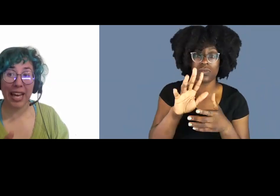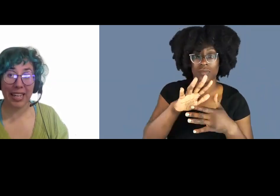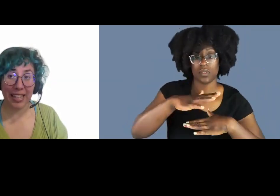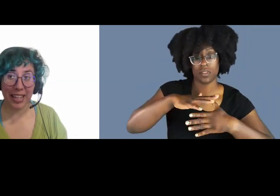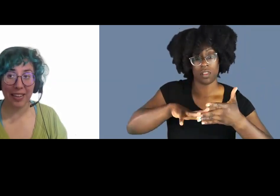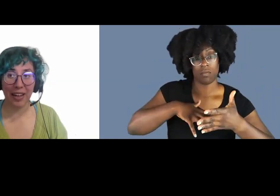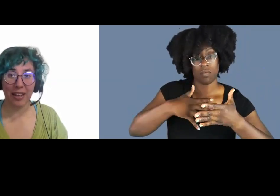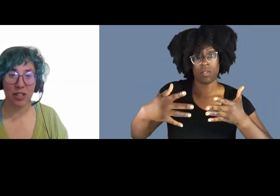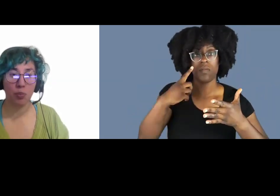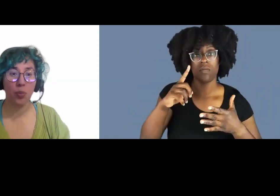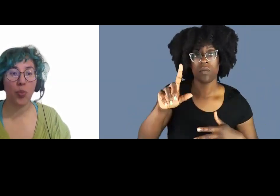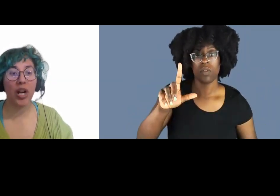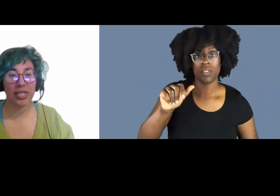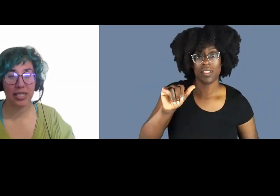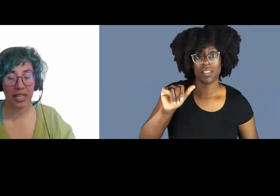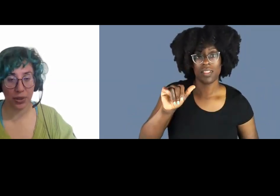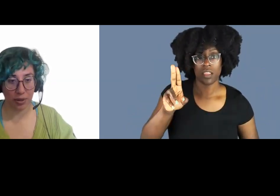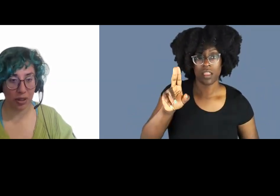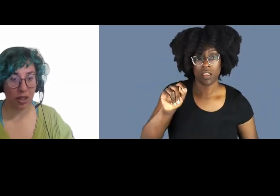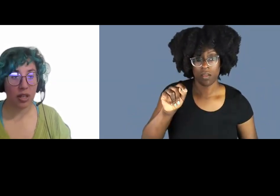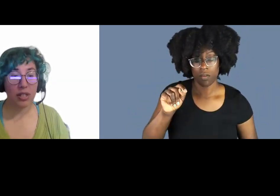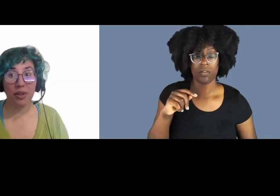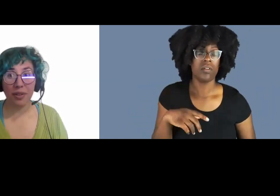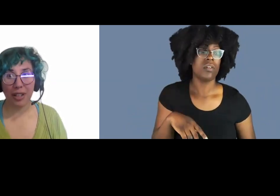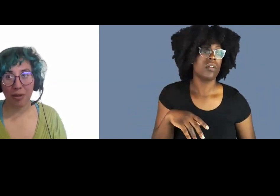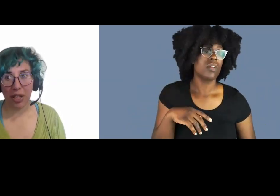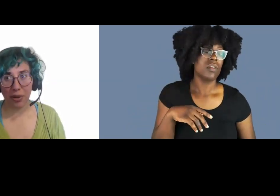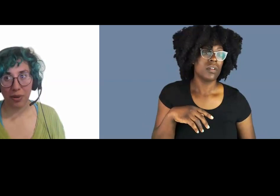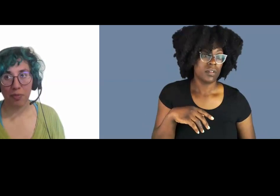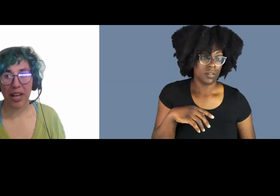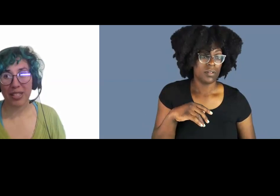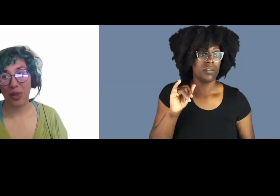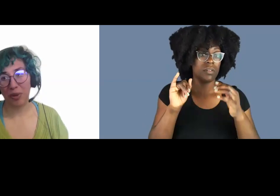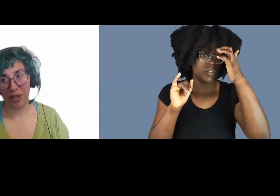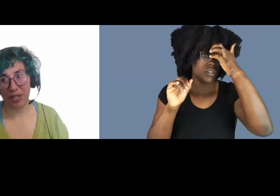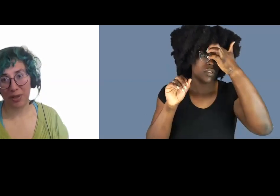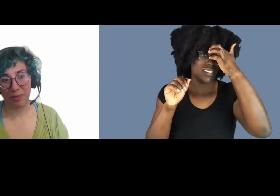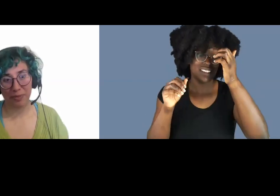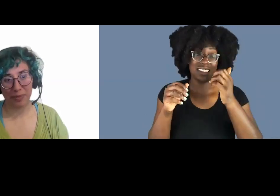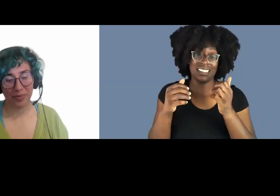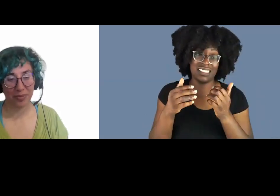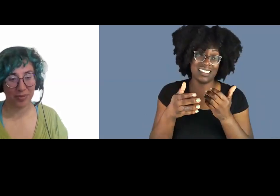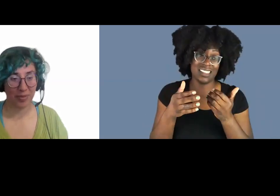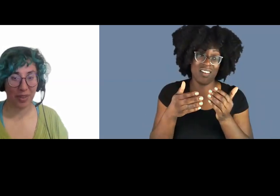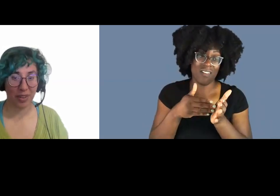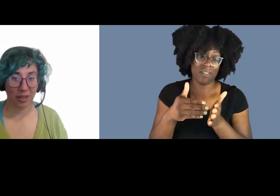for anything that is presentational. So it can be ignored by screen readers.